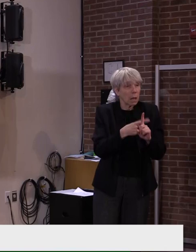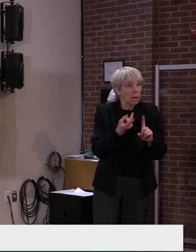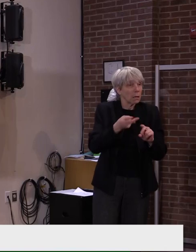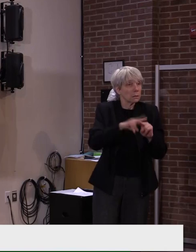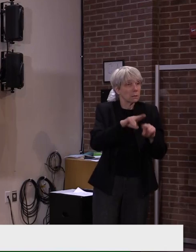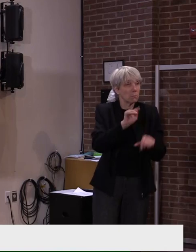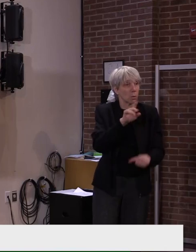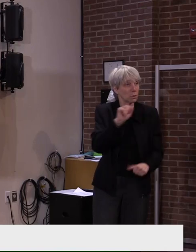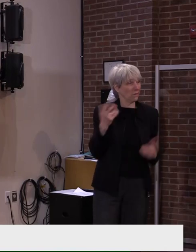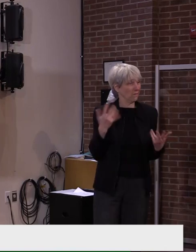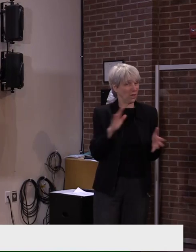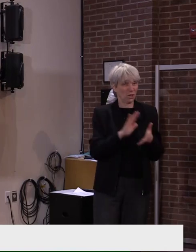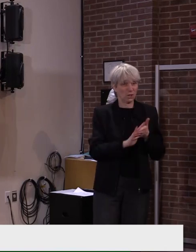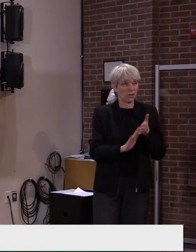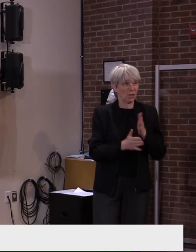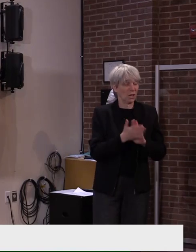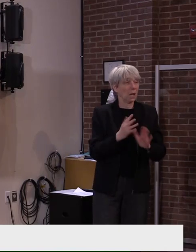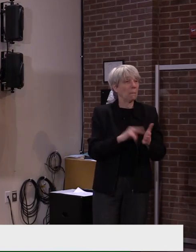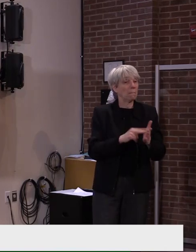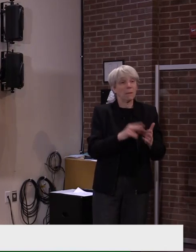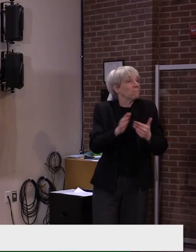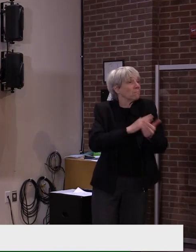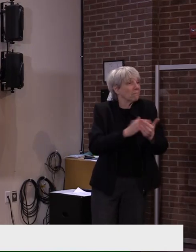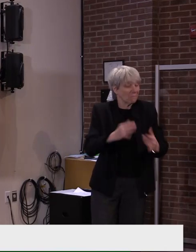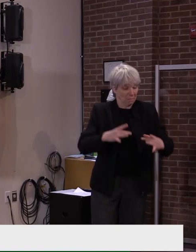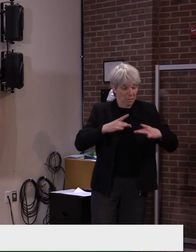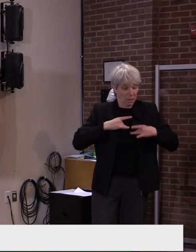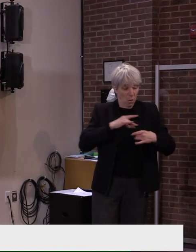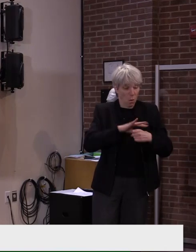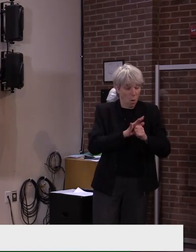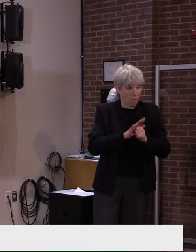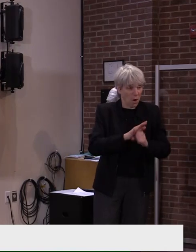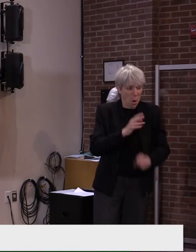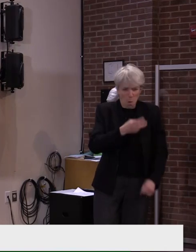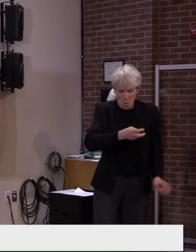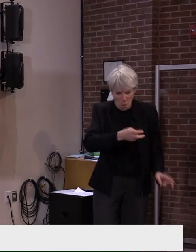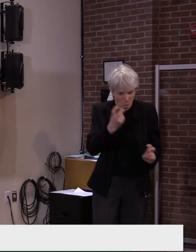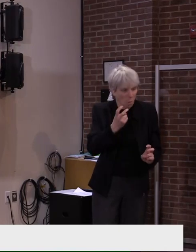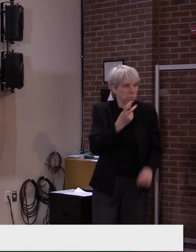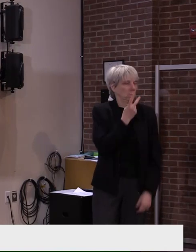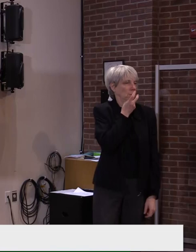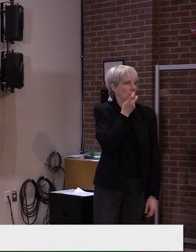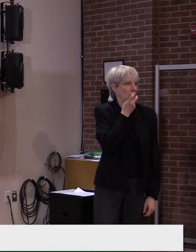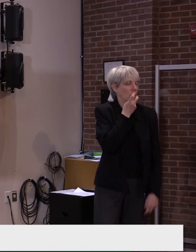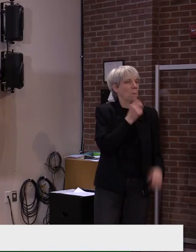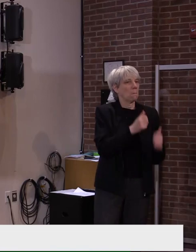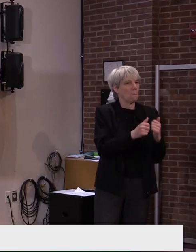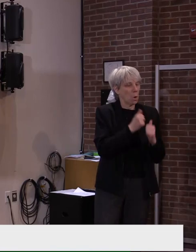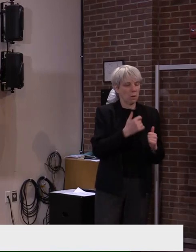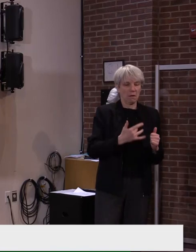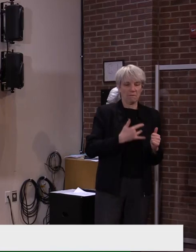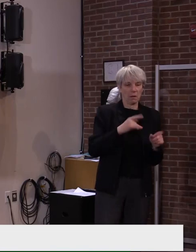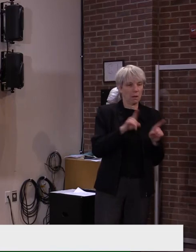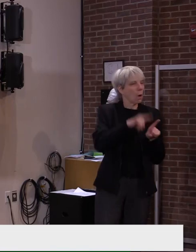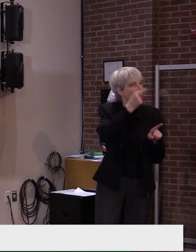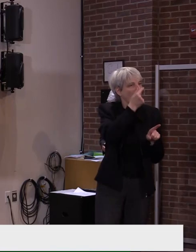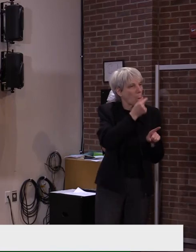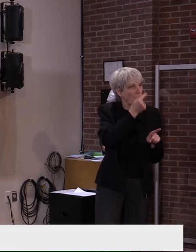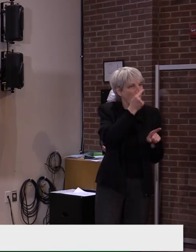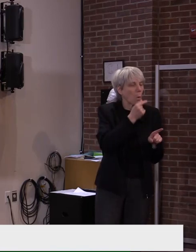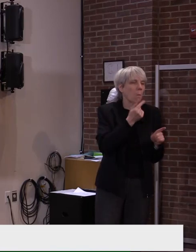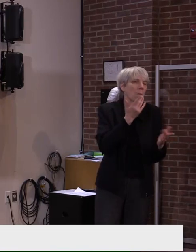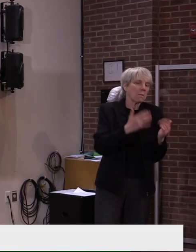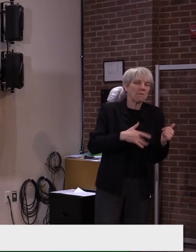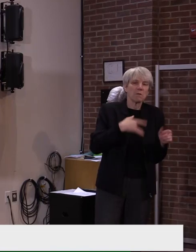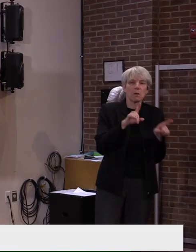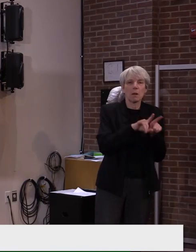shot, you will generally have mild cold-like symptoms or at worst flu symptoms, and the illness